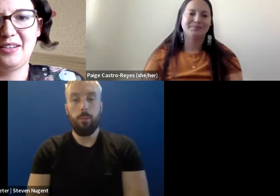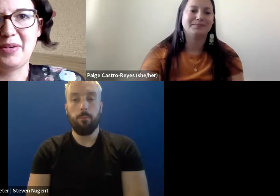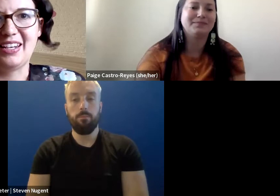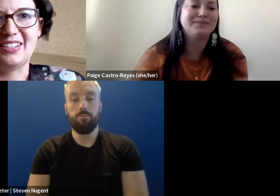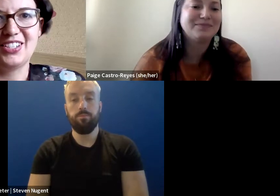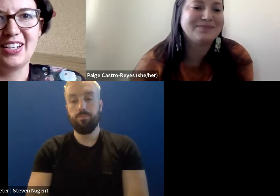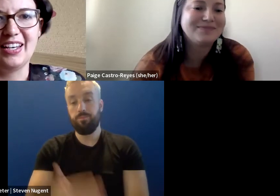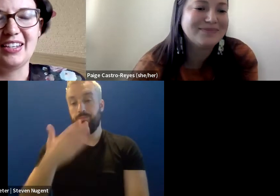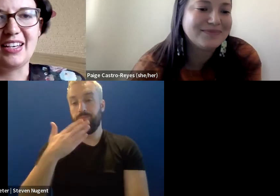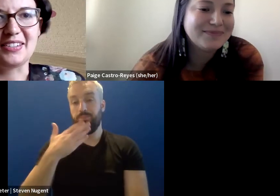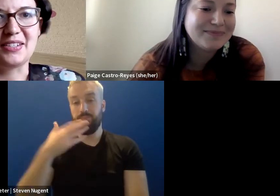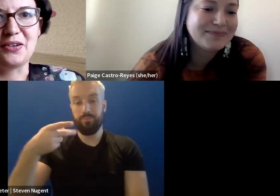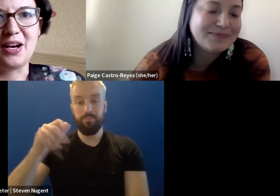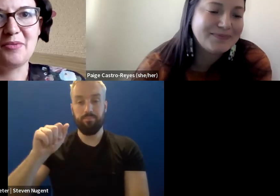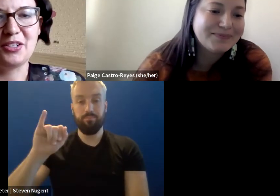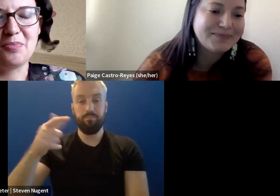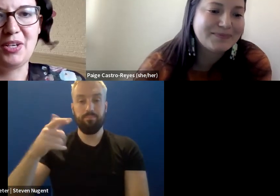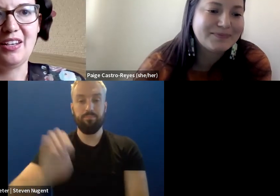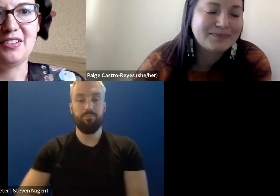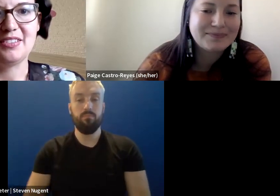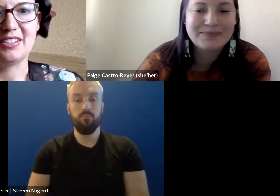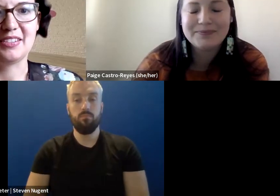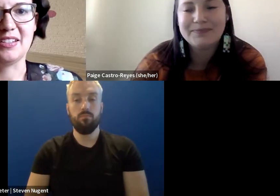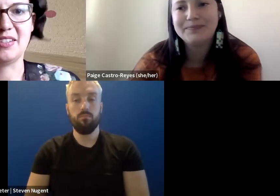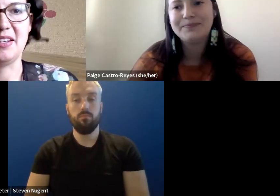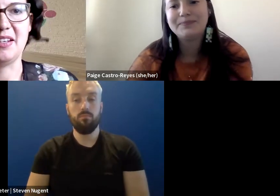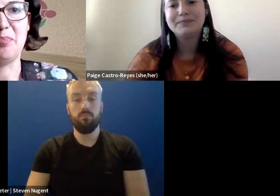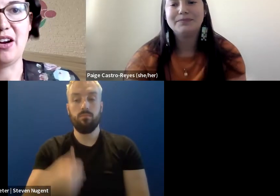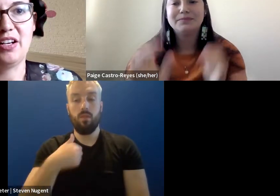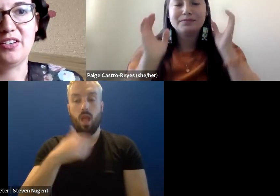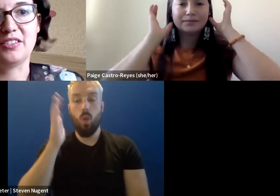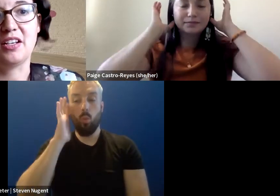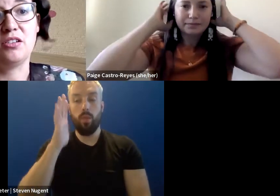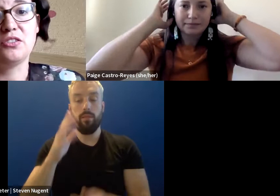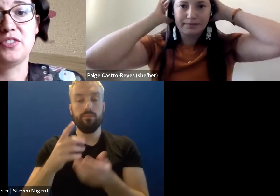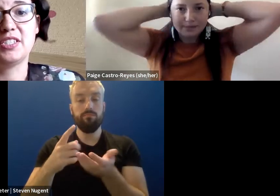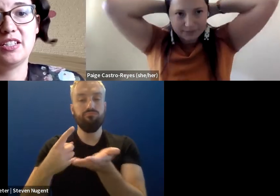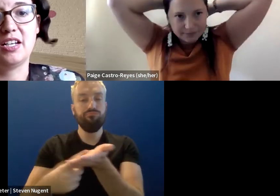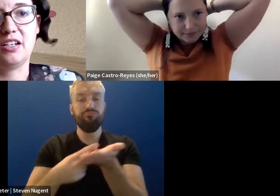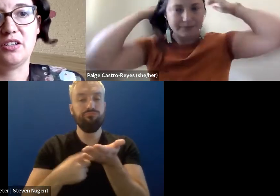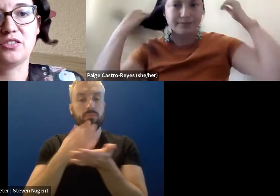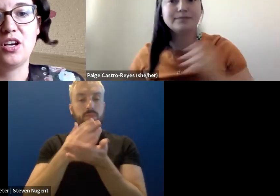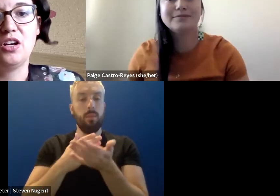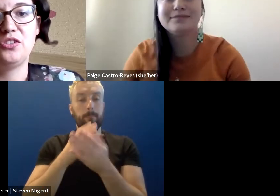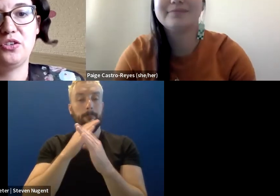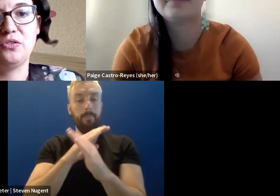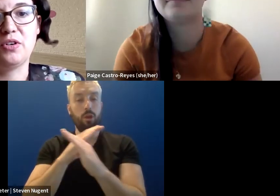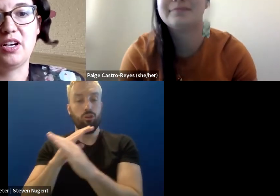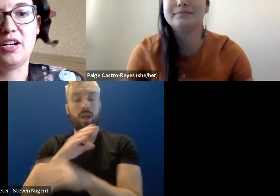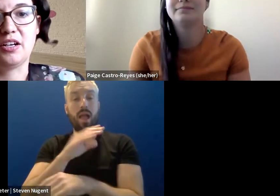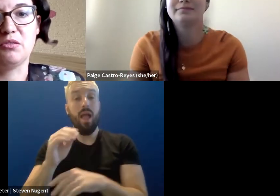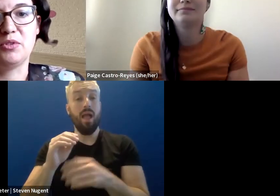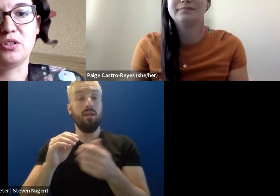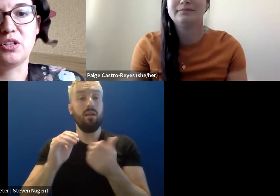Thank you, Paige. Yes, so I'm going to be discussing some barriers and also facilitators